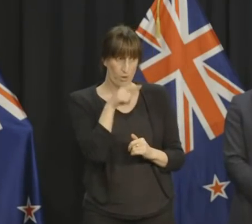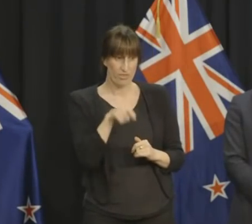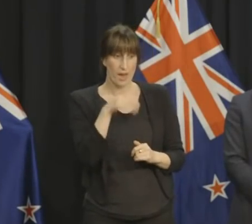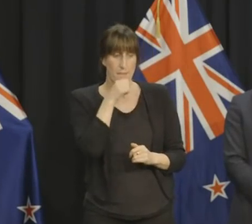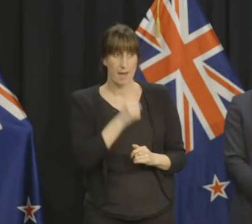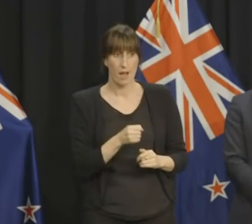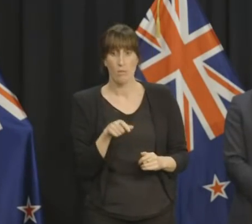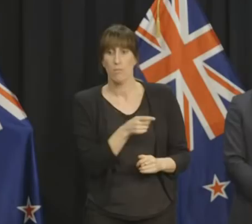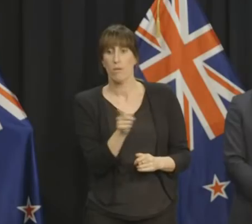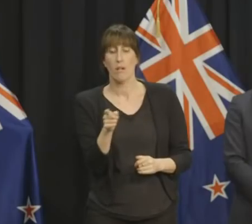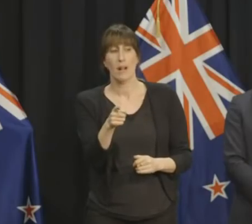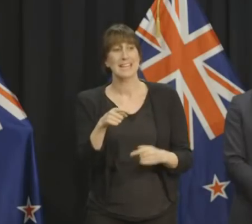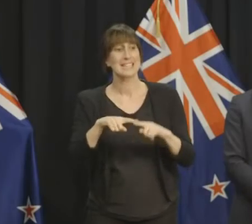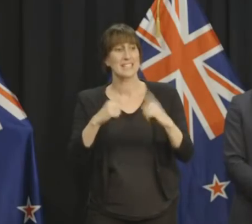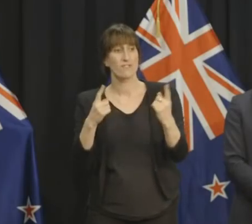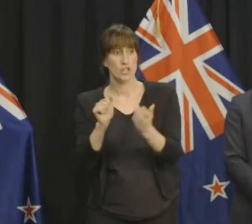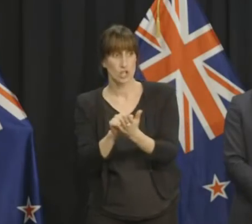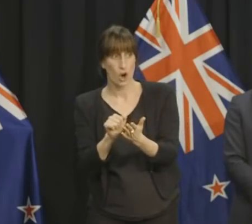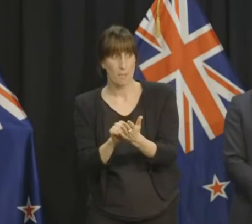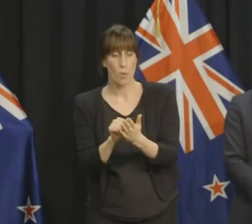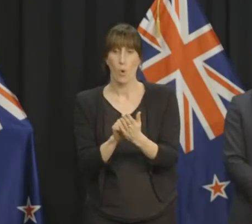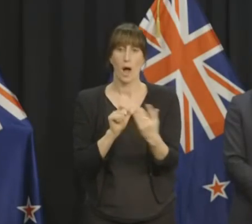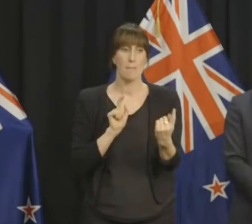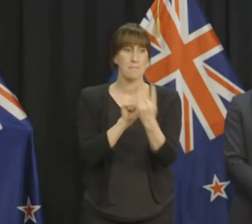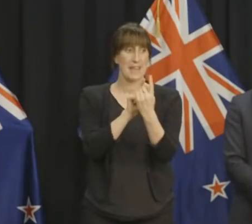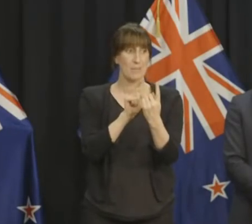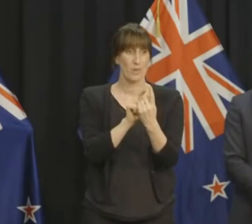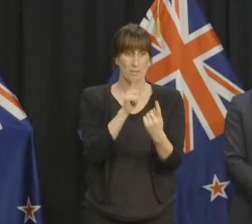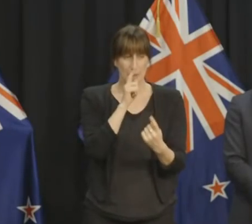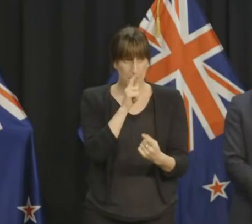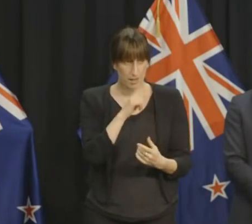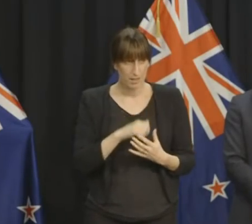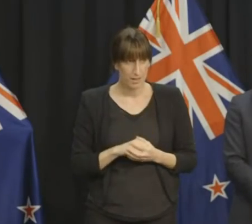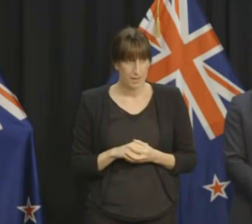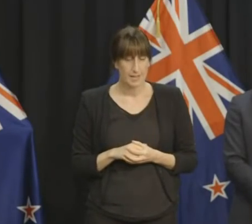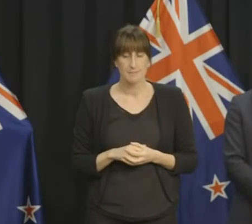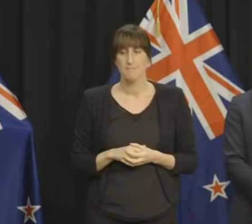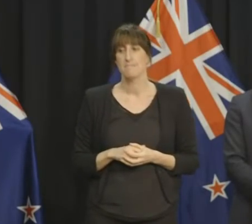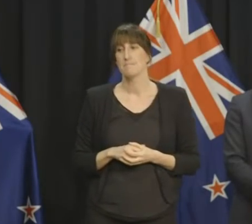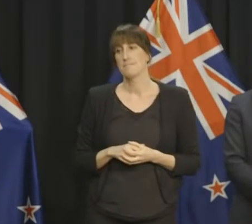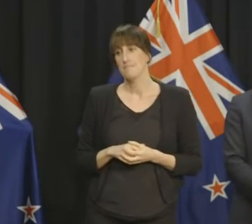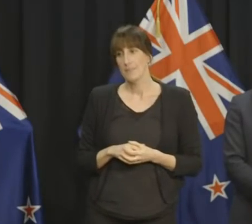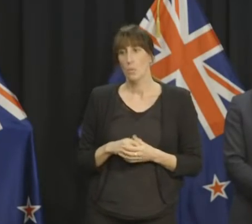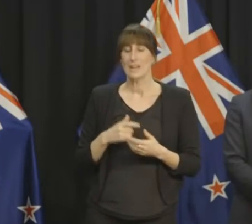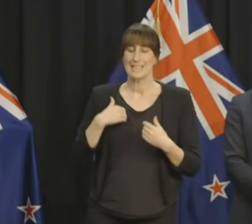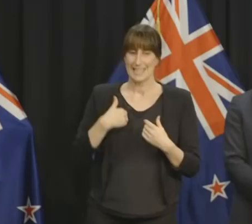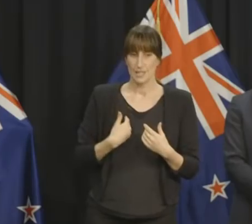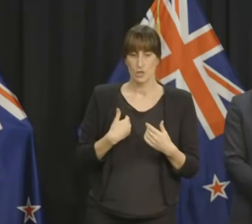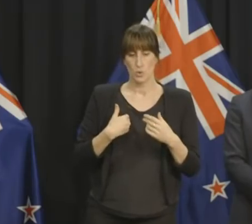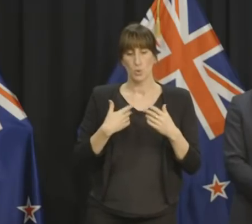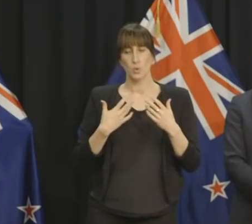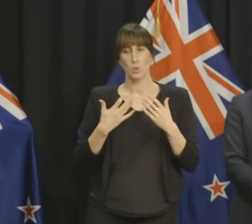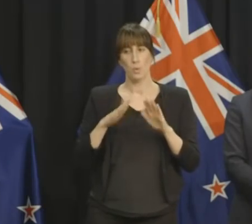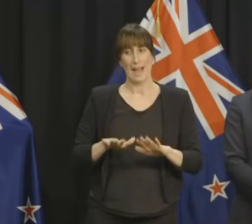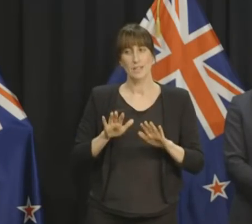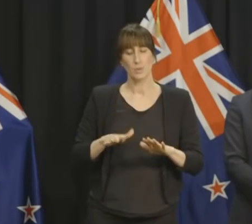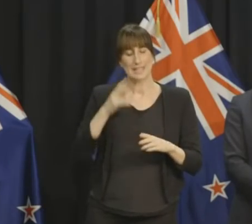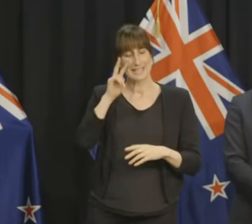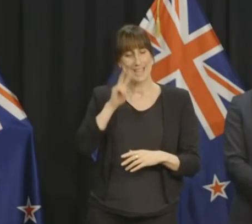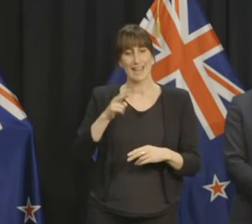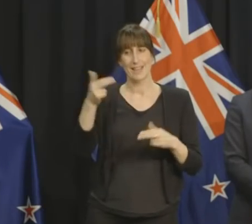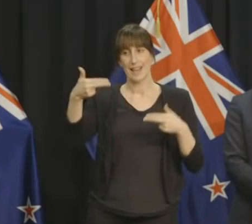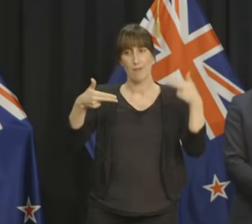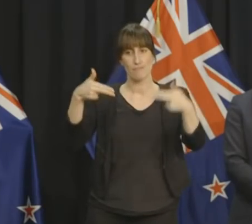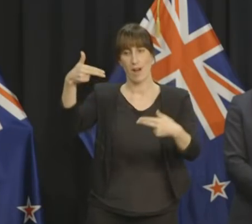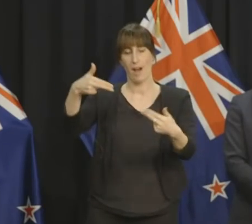with other people in his hour and 10 minutes outside of the facility. Once we have that footage confirmed, I'm sure there'll be more to be said on that.